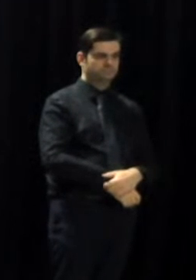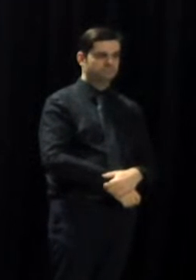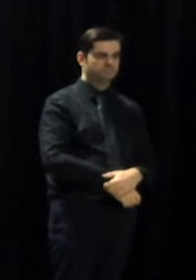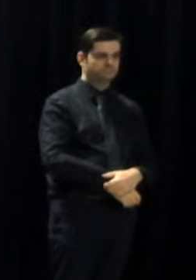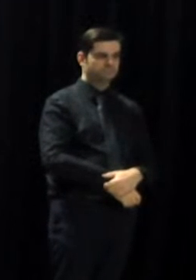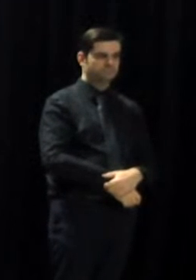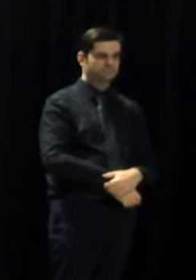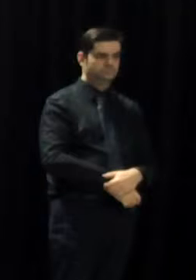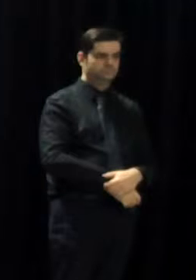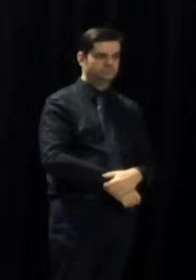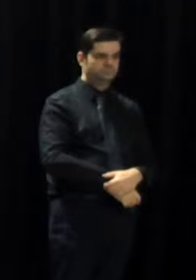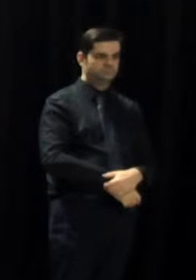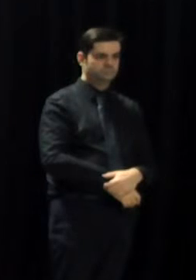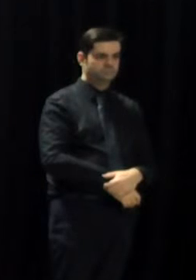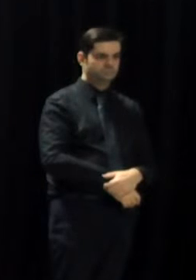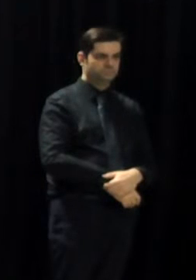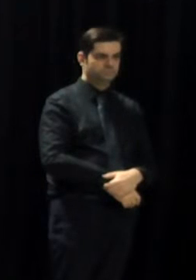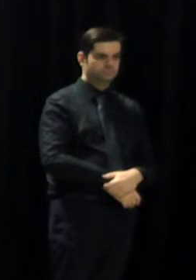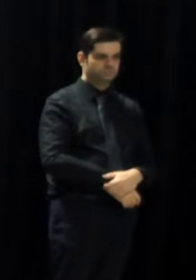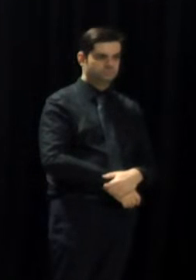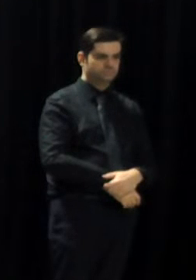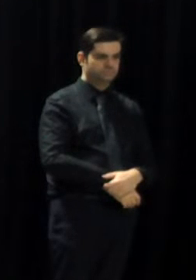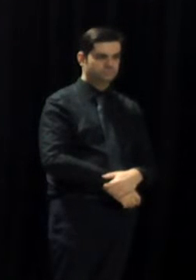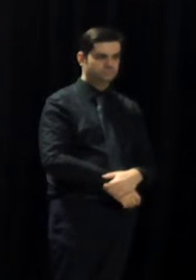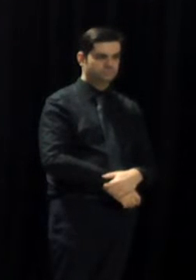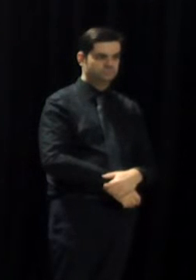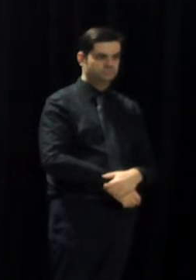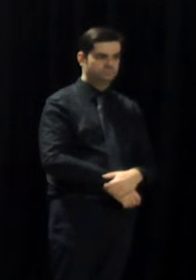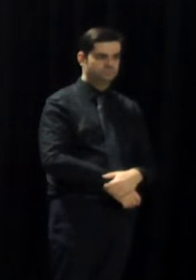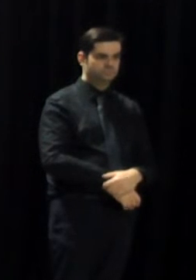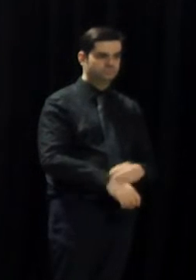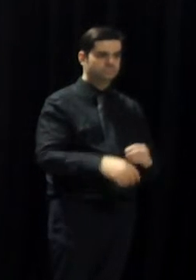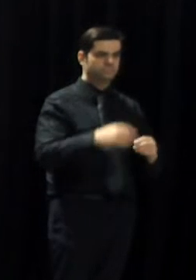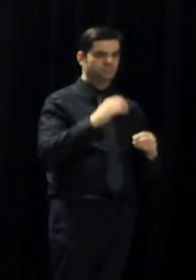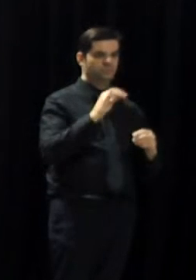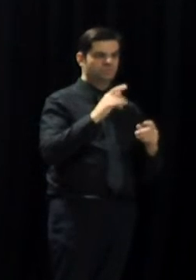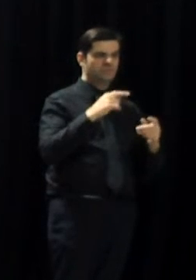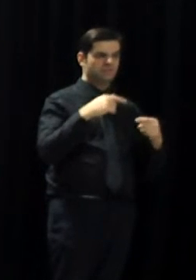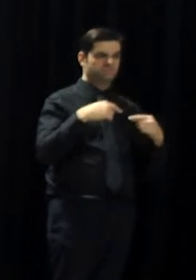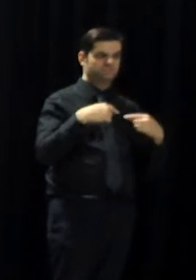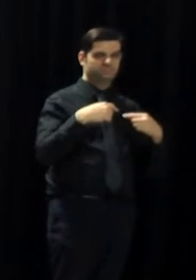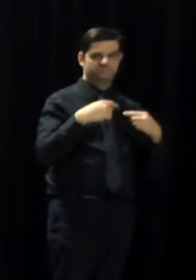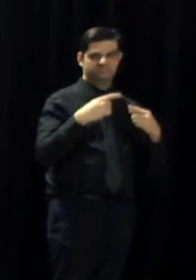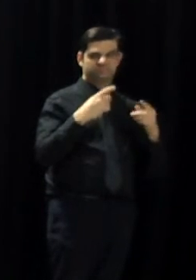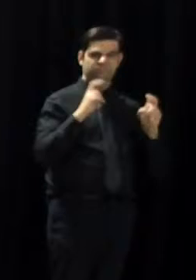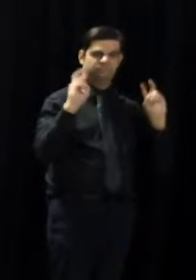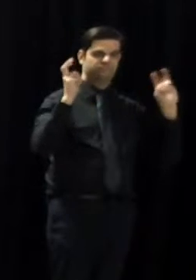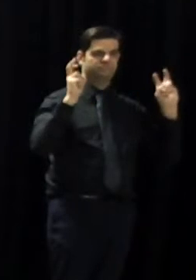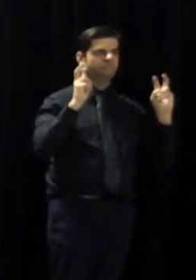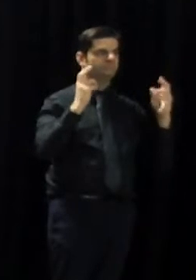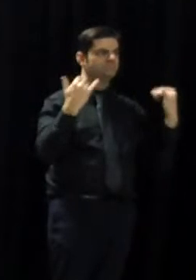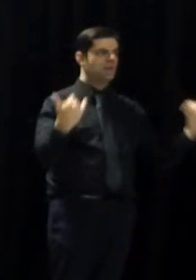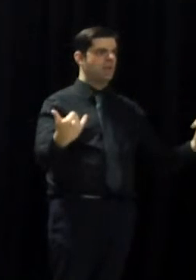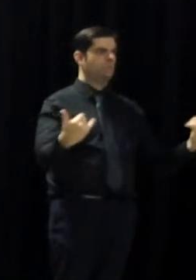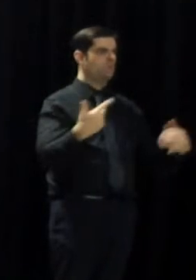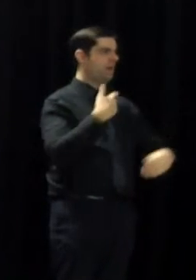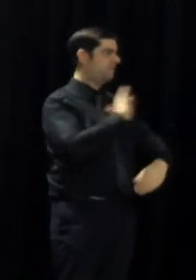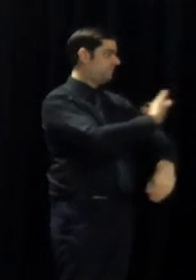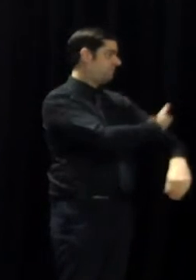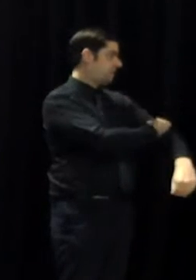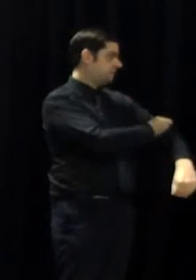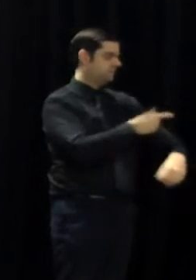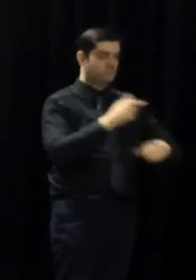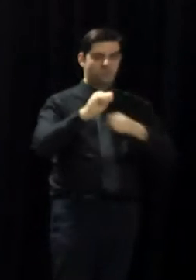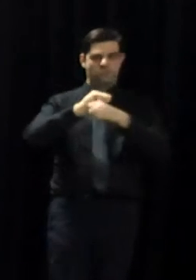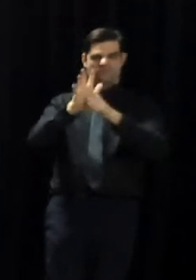these people the vaccine because the virus has been preying on these buildings. So we want to see